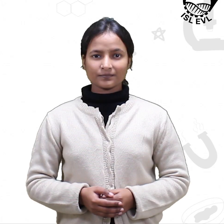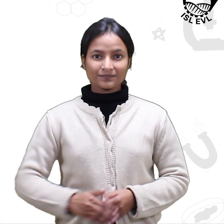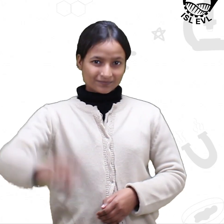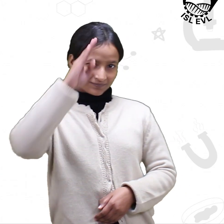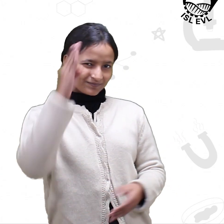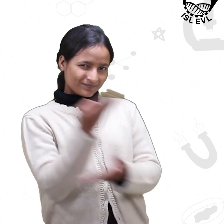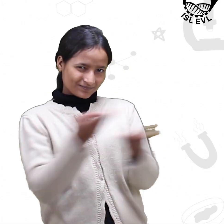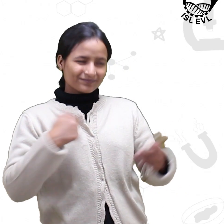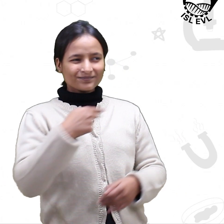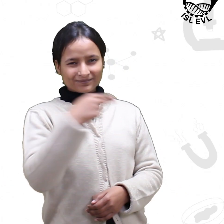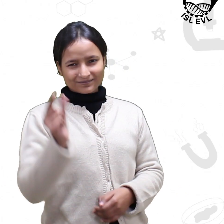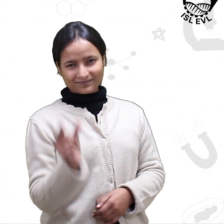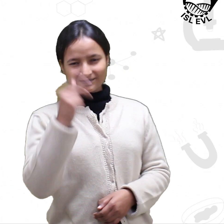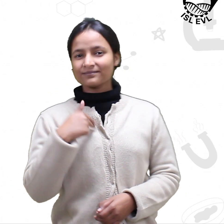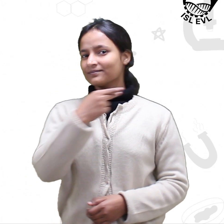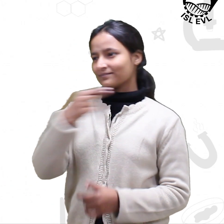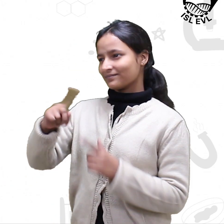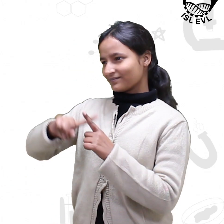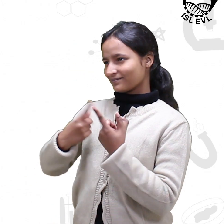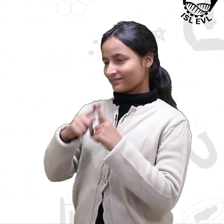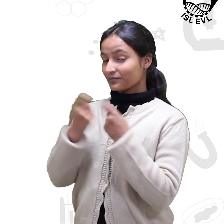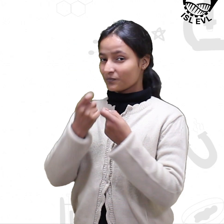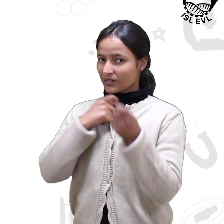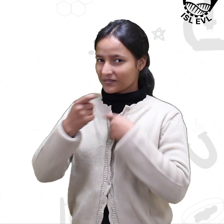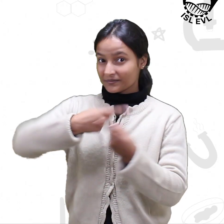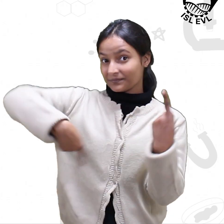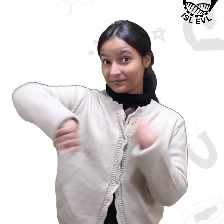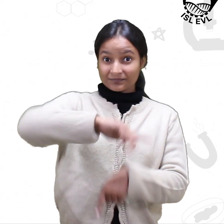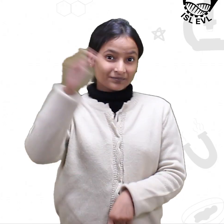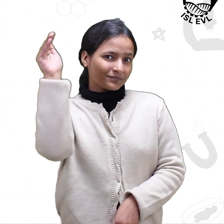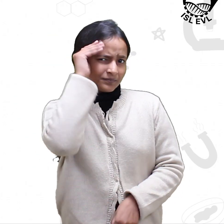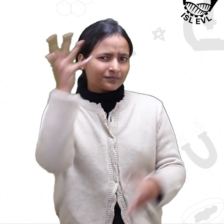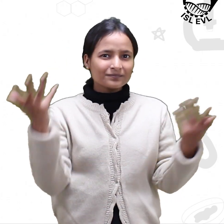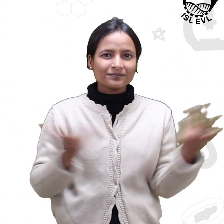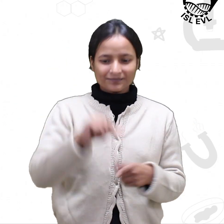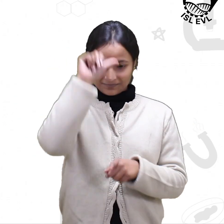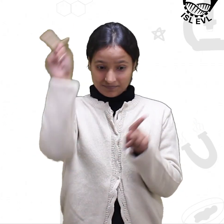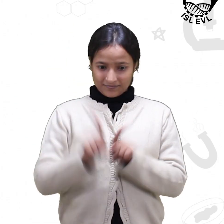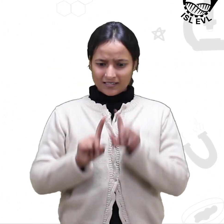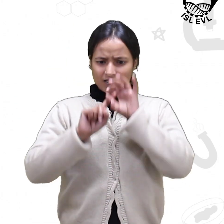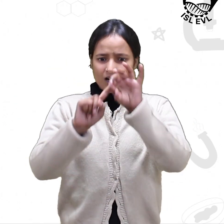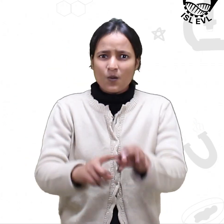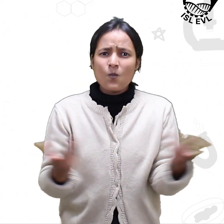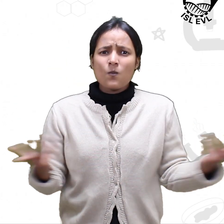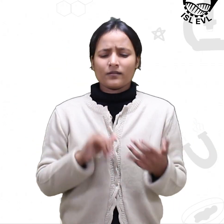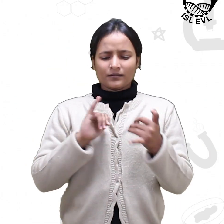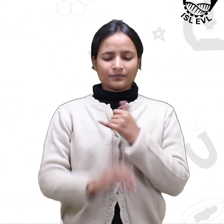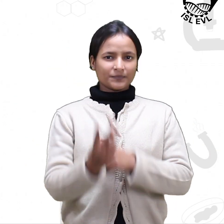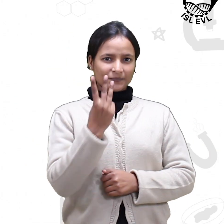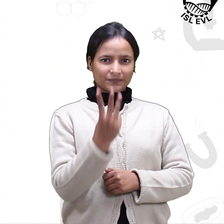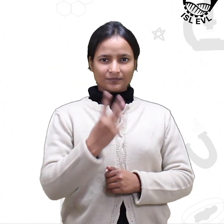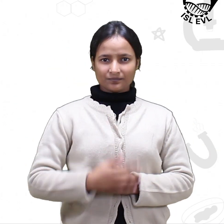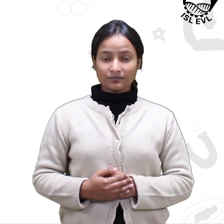Hi everyone. I'm Utsuka. I'm Jigyasa. And you are listening to India Asks Why Season